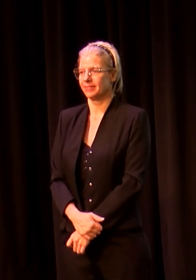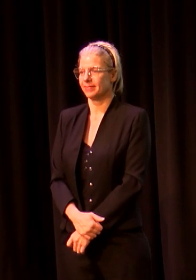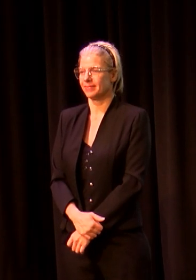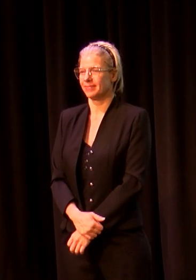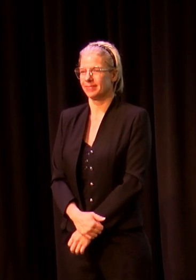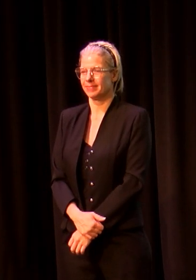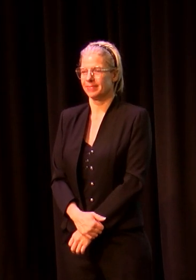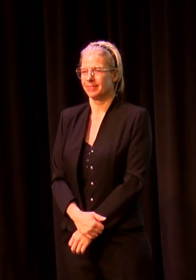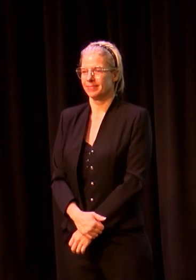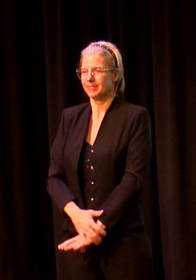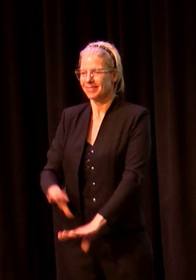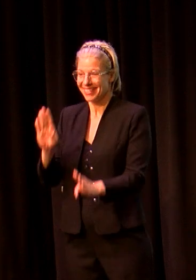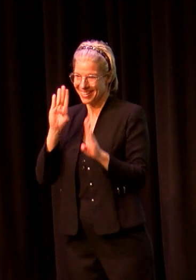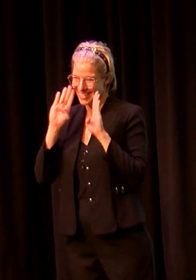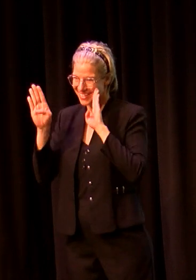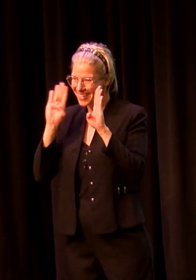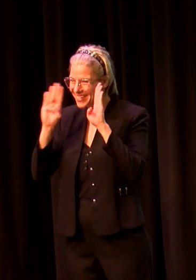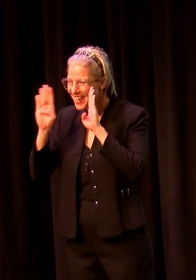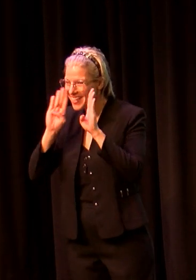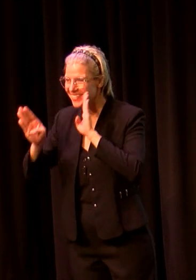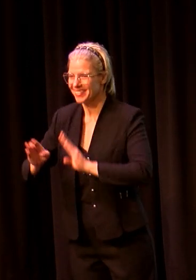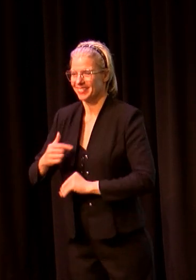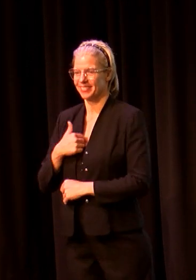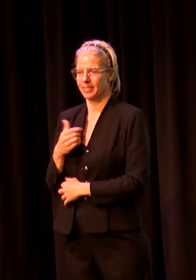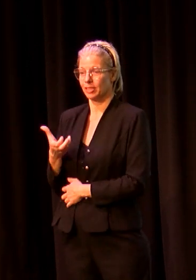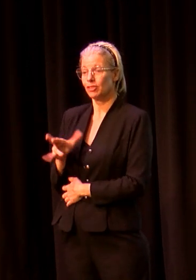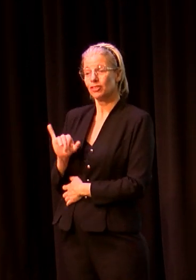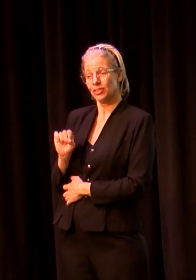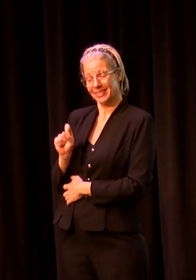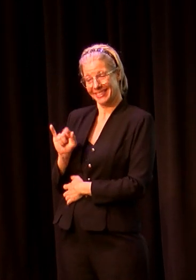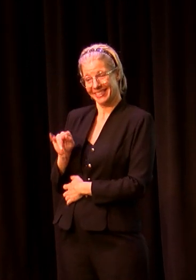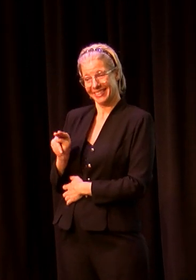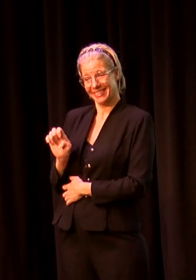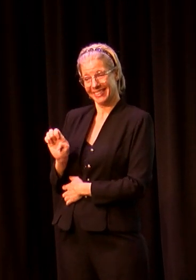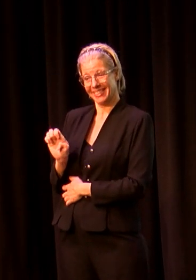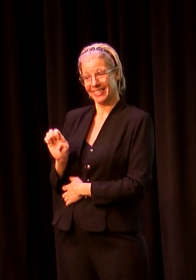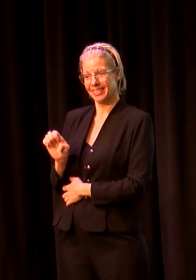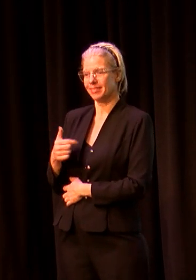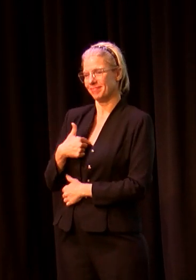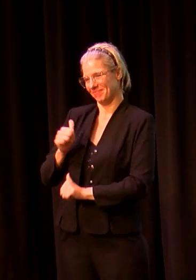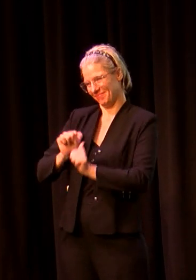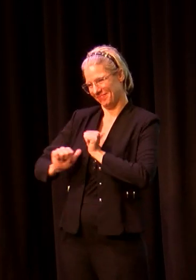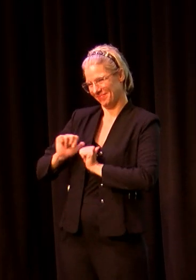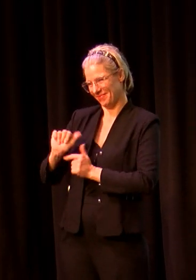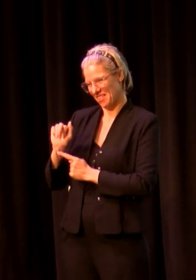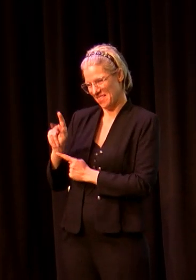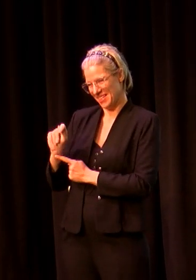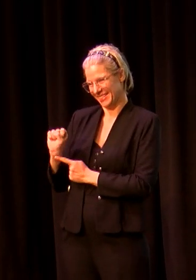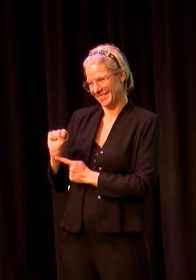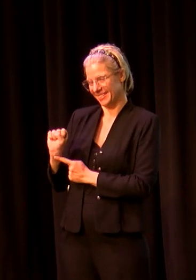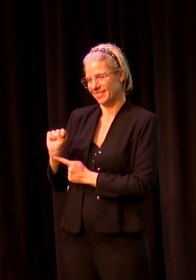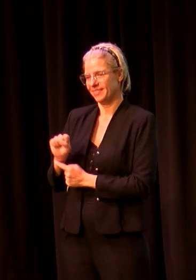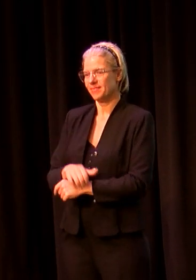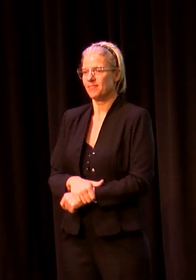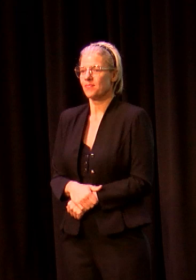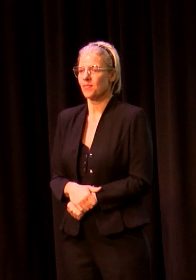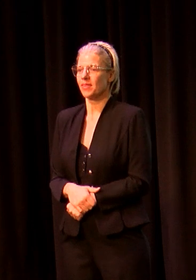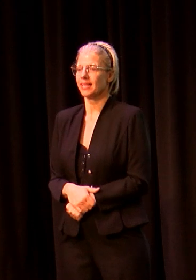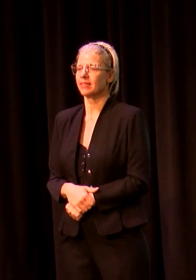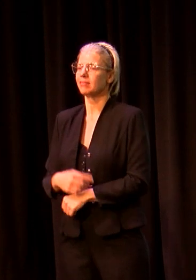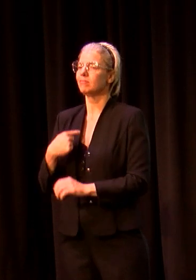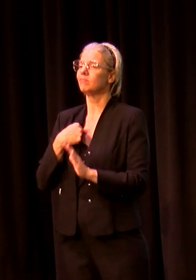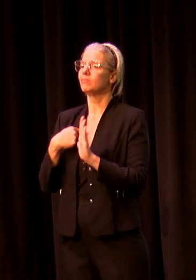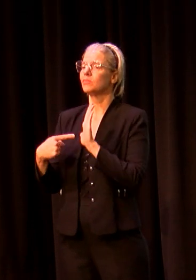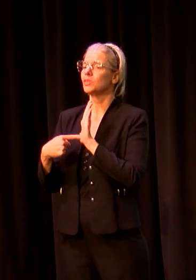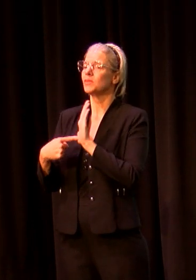Hi, thank you. I'm Christine Moser. I'm with the Performing Arts. And I'm talking about, I'm representing more than just